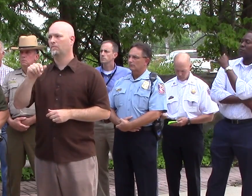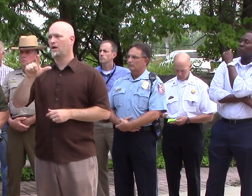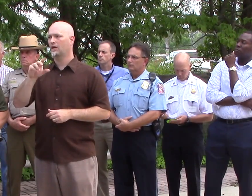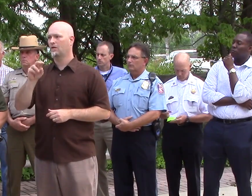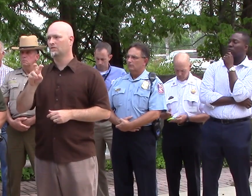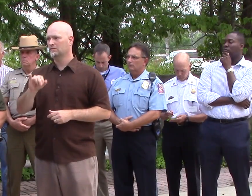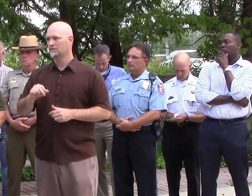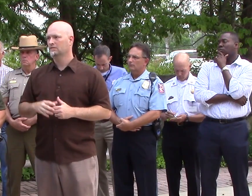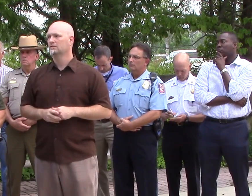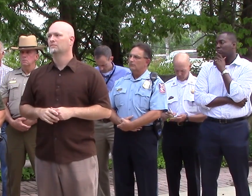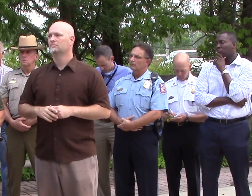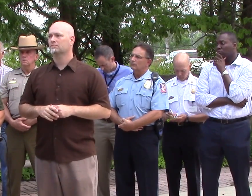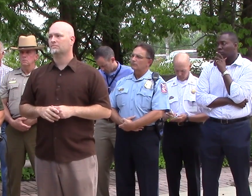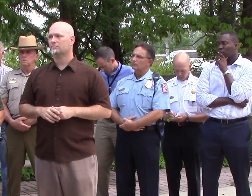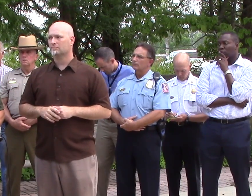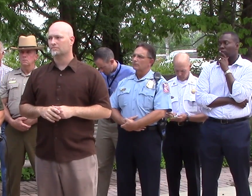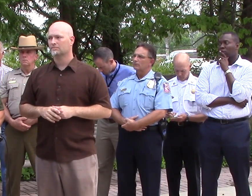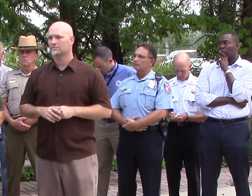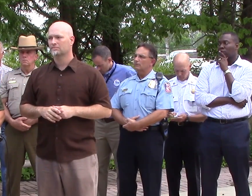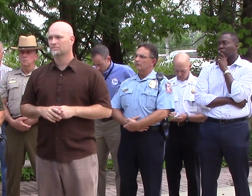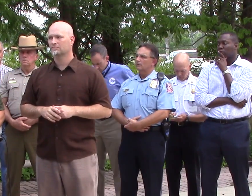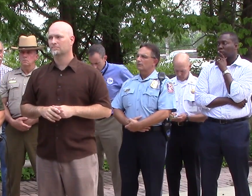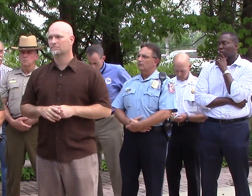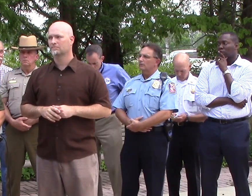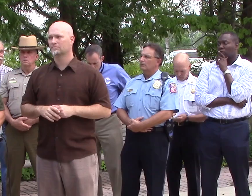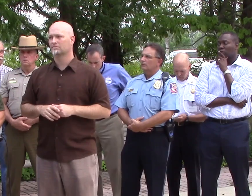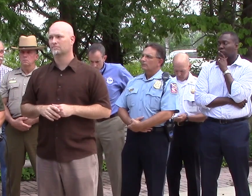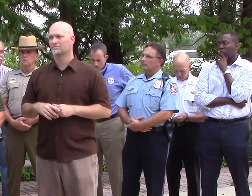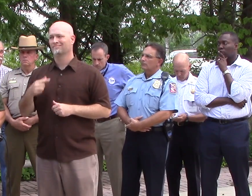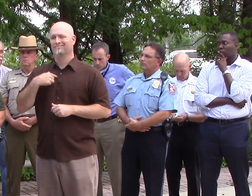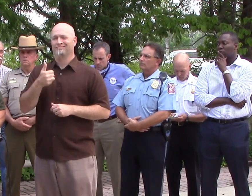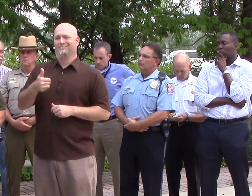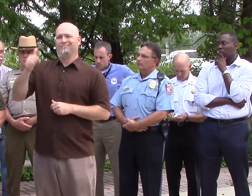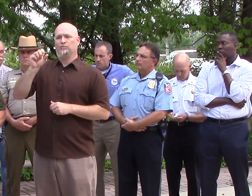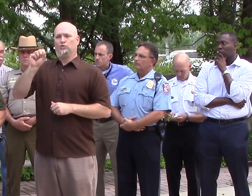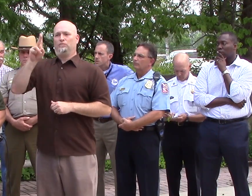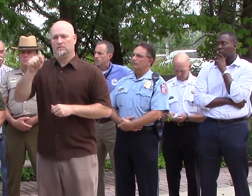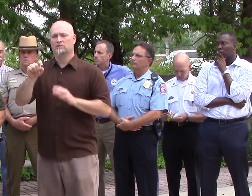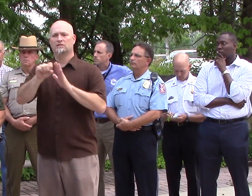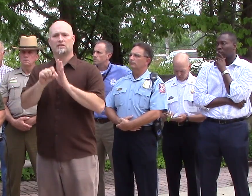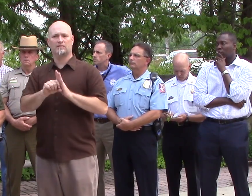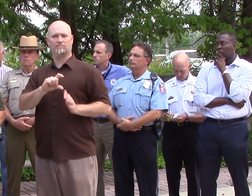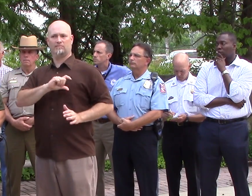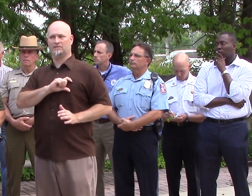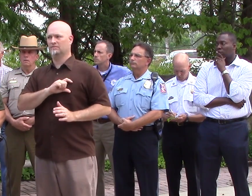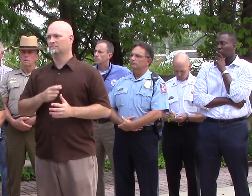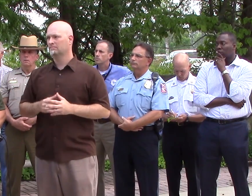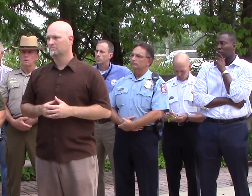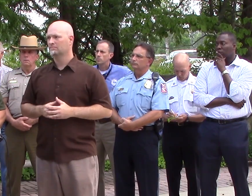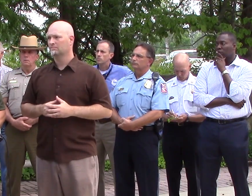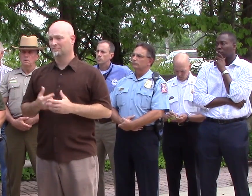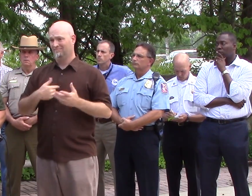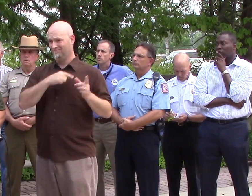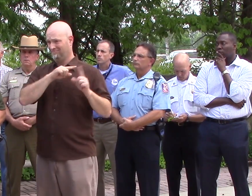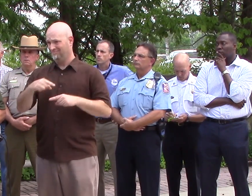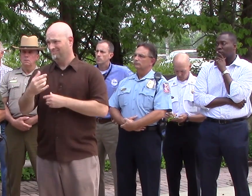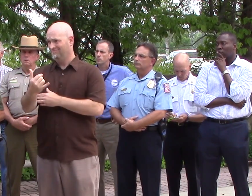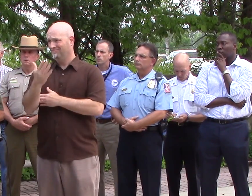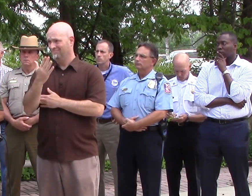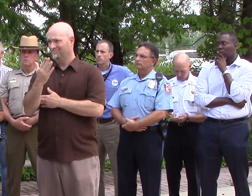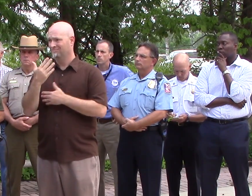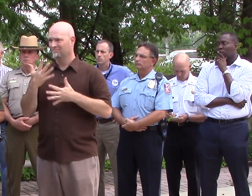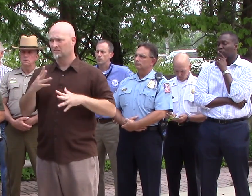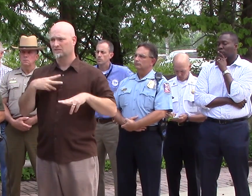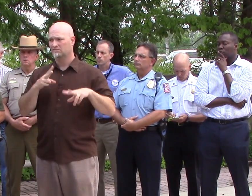last night, toured the area with the County Executive, Governor Hogan this morning. Approximately 1 p.m. we convened a conference call with the